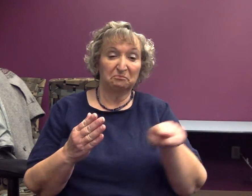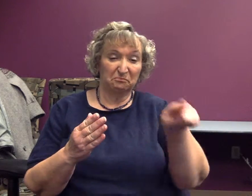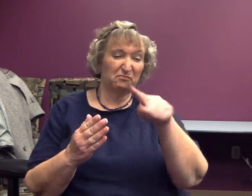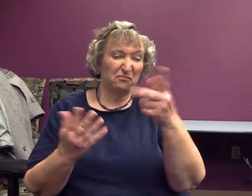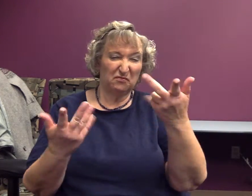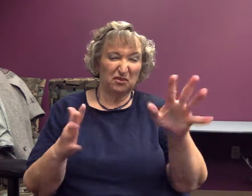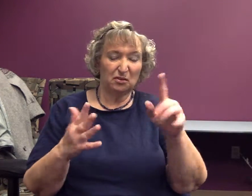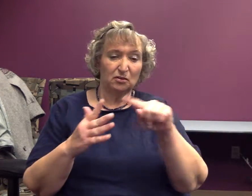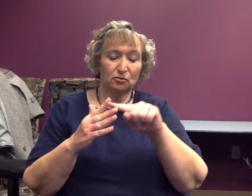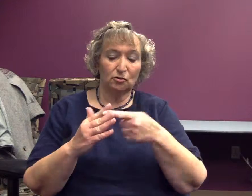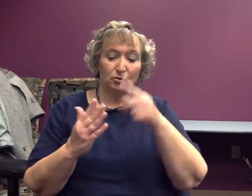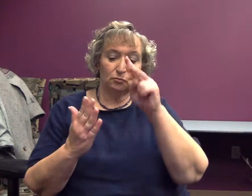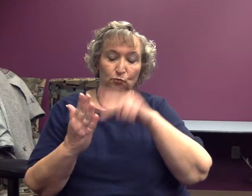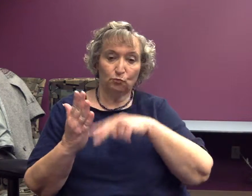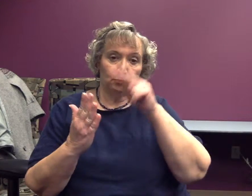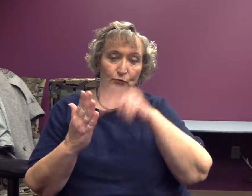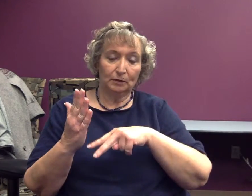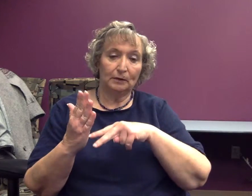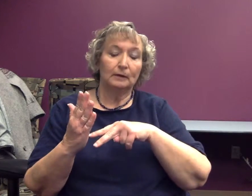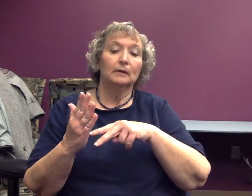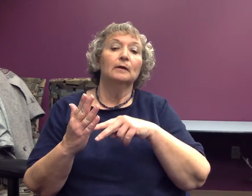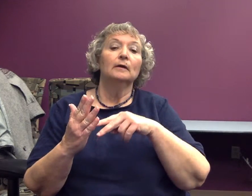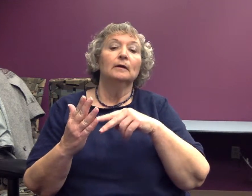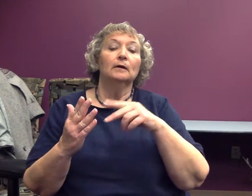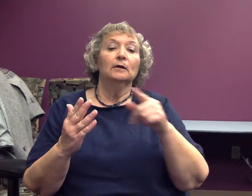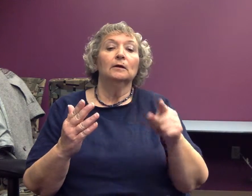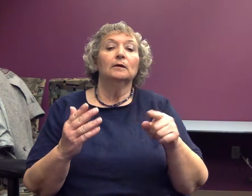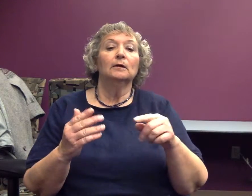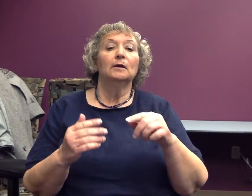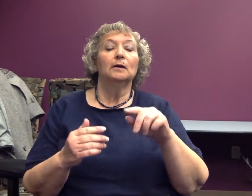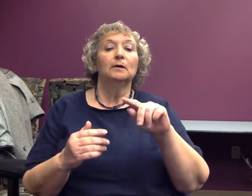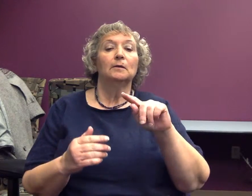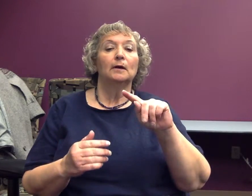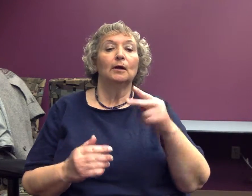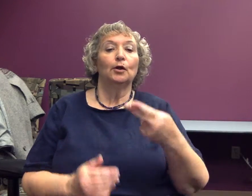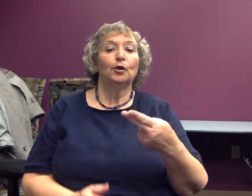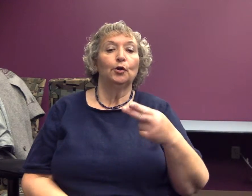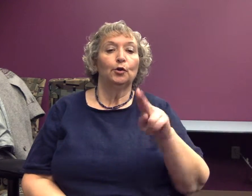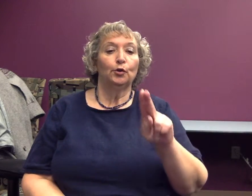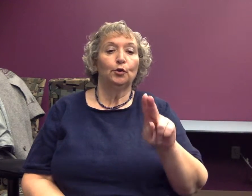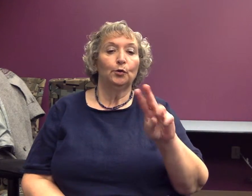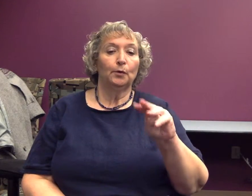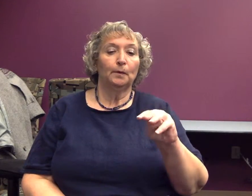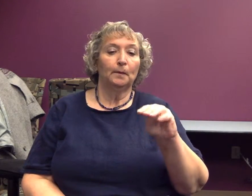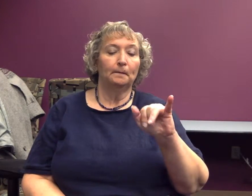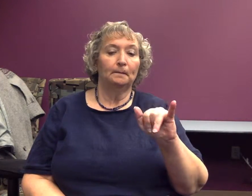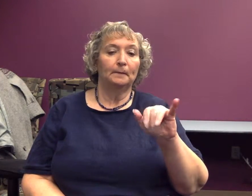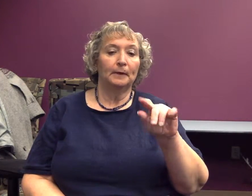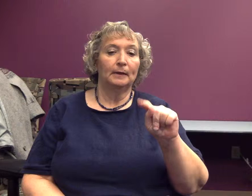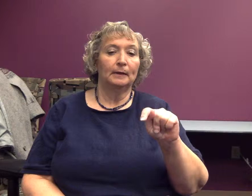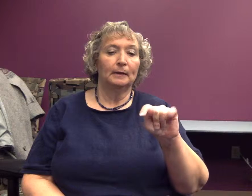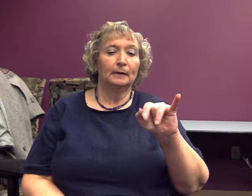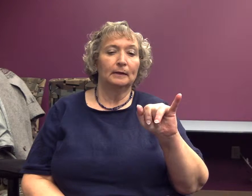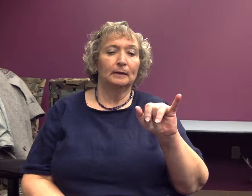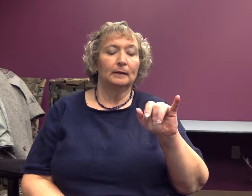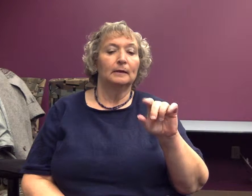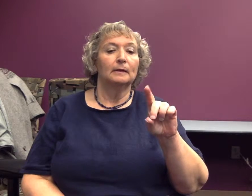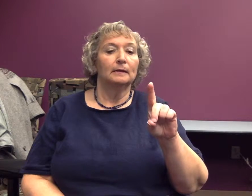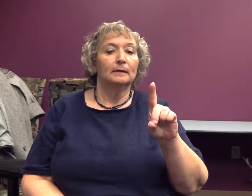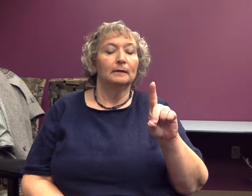thing you need to do is in your notebooks, I've got, I believe, 9 vocabulary words that we need to make sure that we know for sure and get those in. So